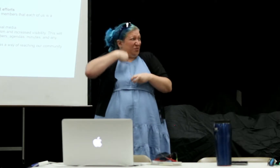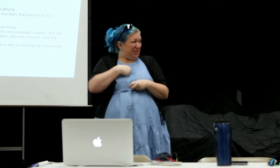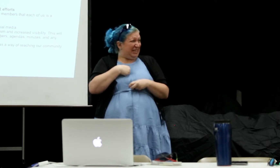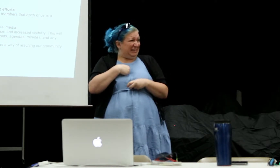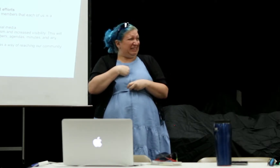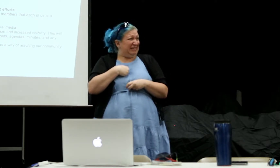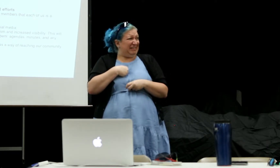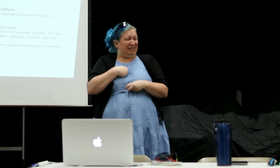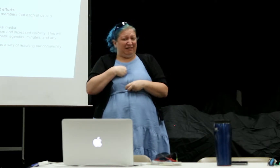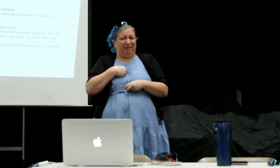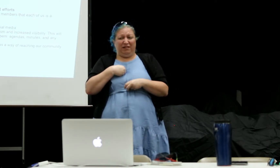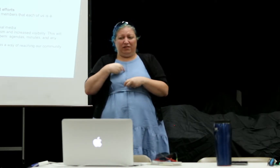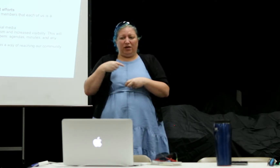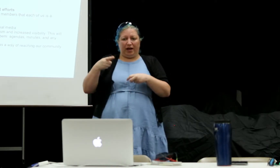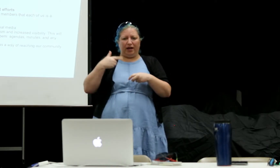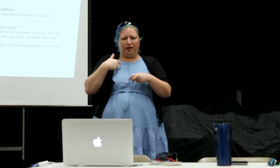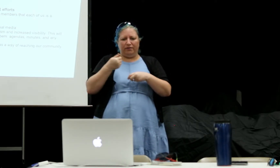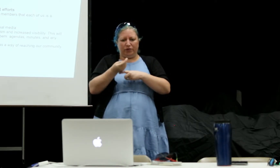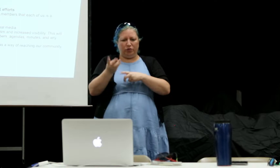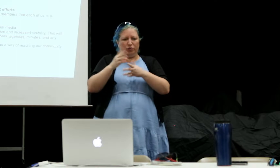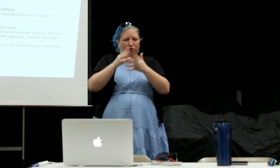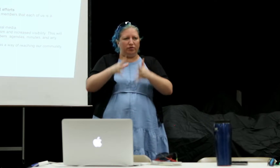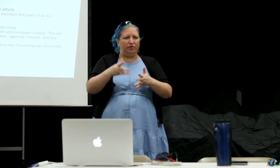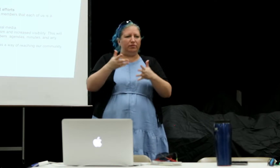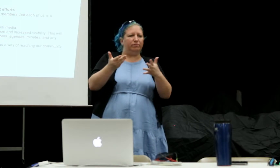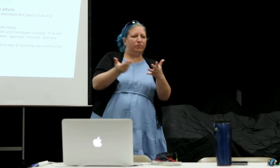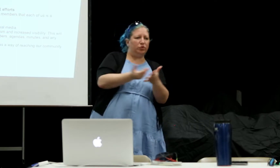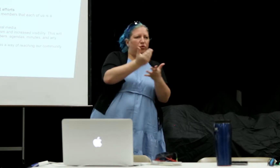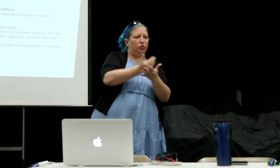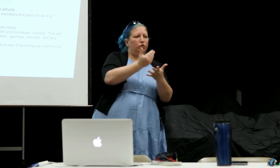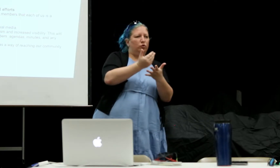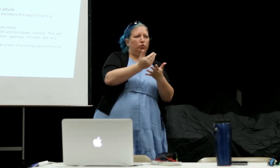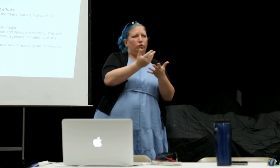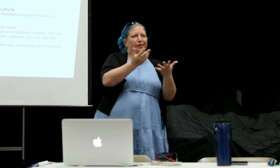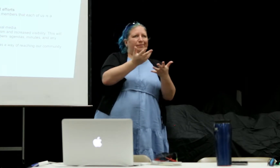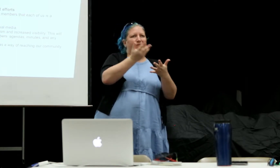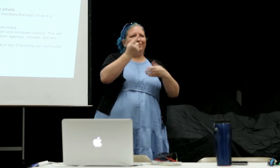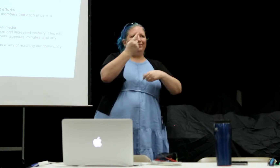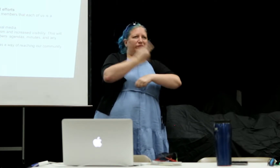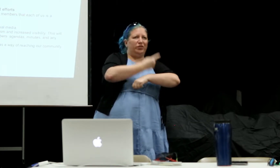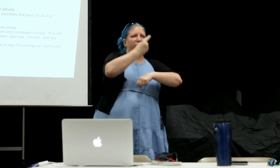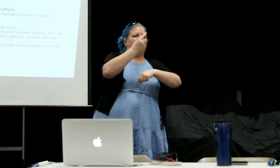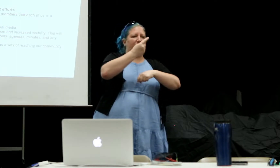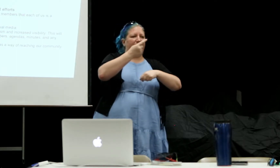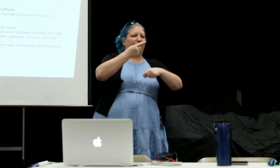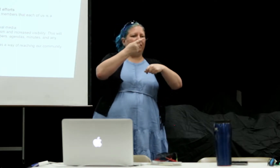really puts us in a tough position. And we do have a few students